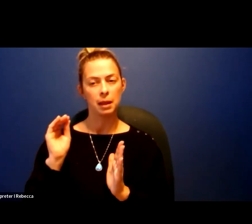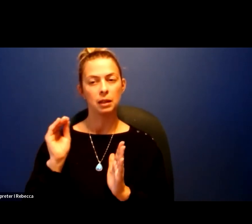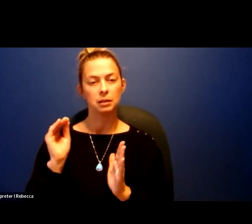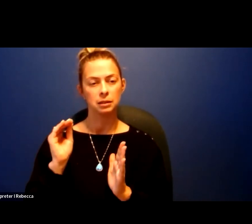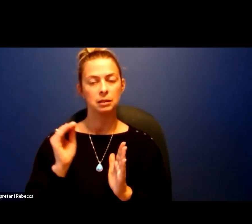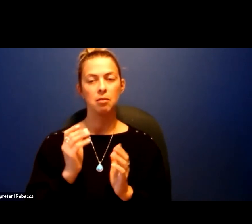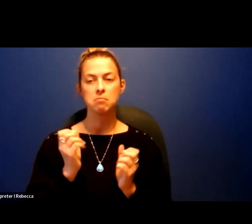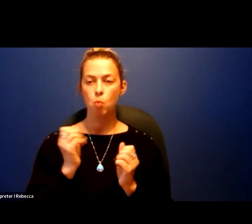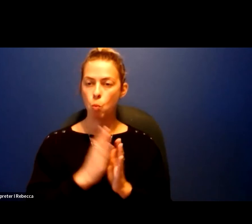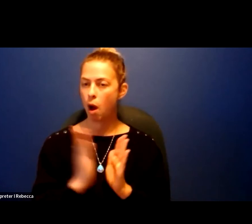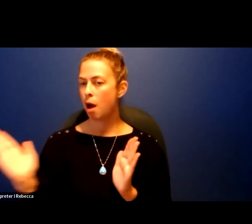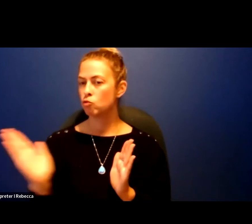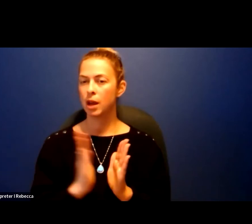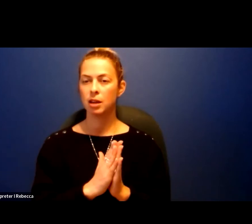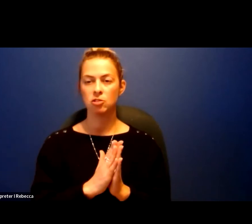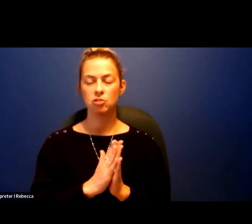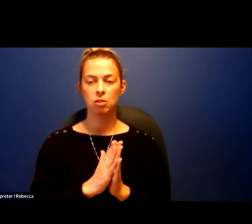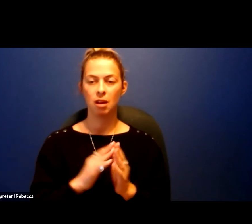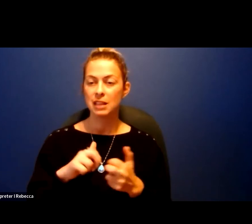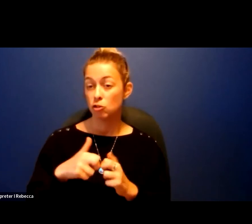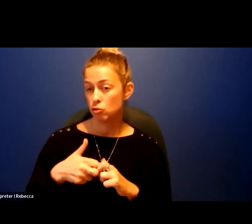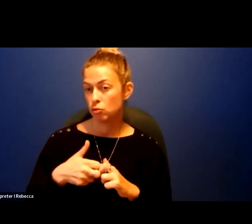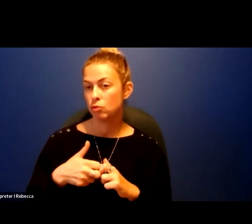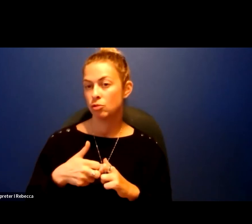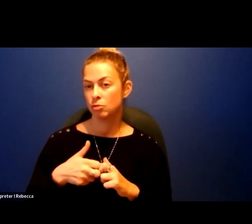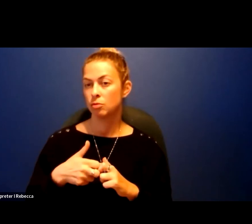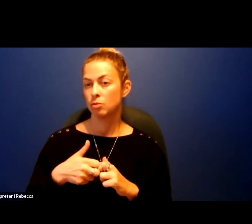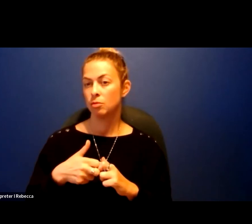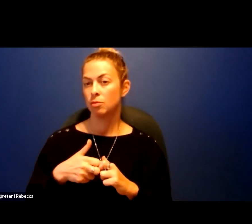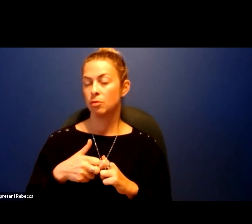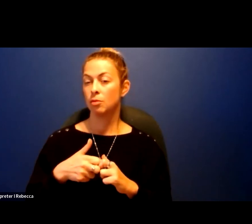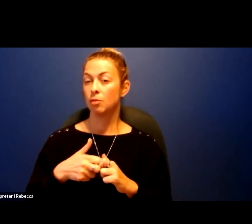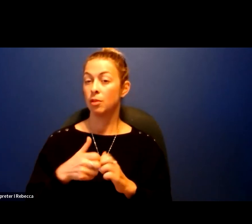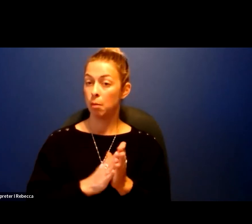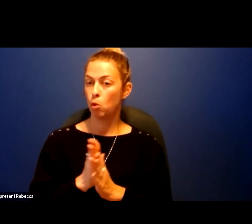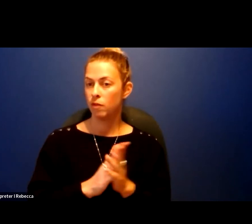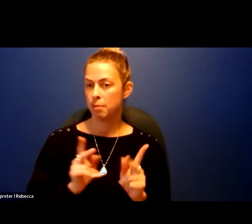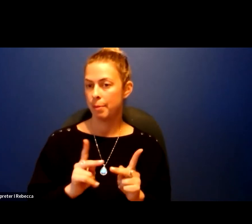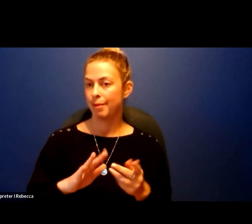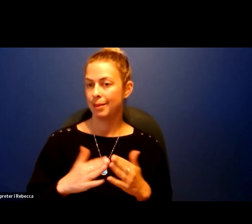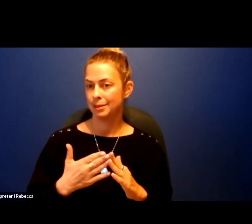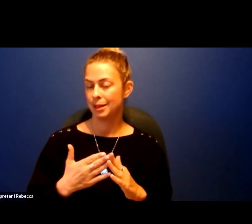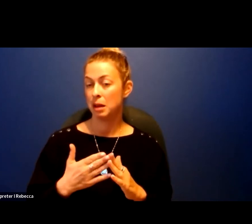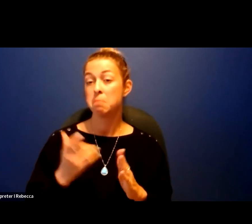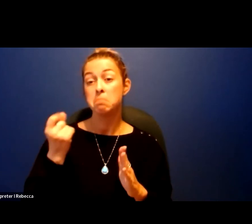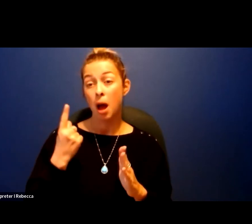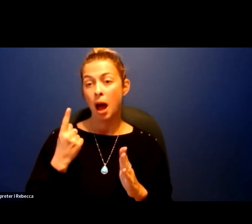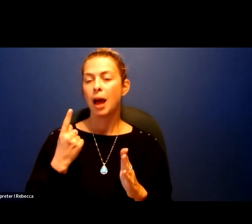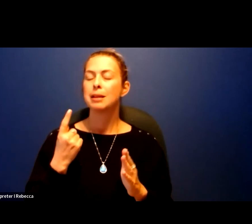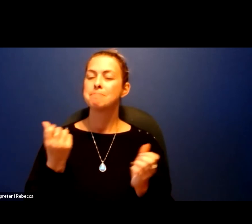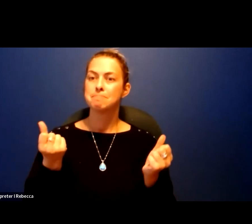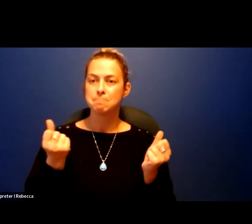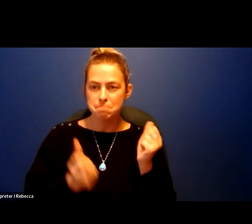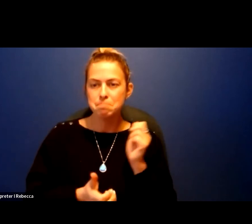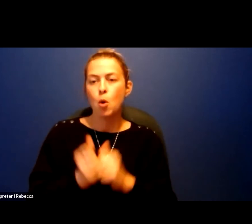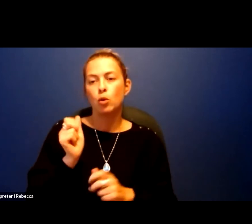of issues and interests that mobilize people in the city, even in a context where most people share a political